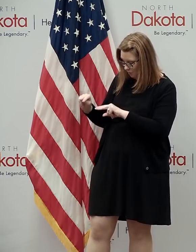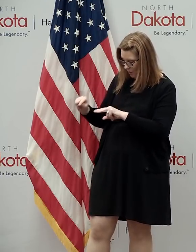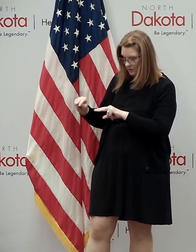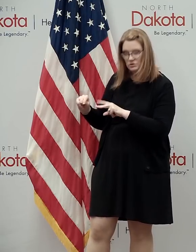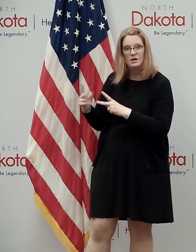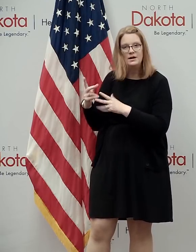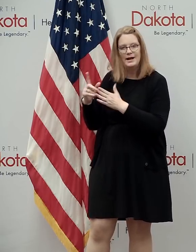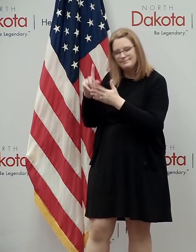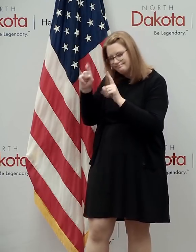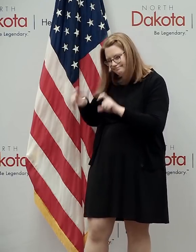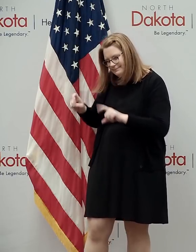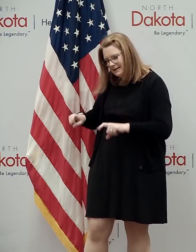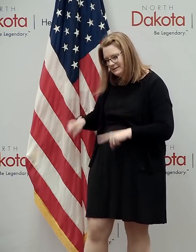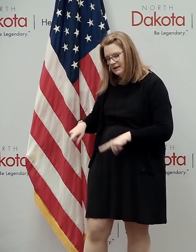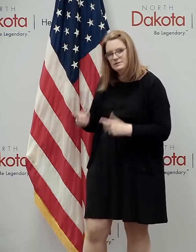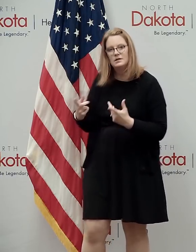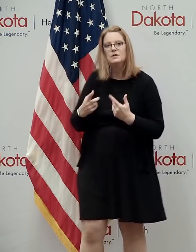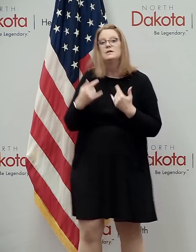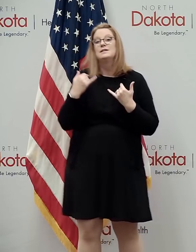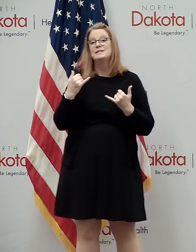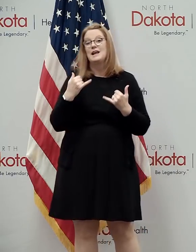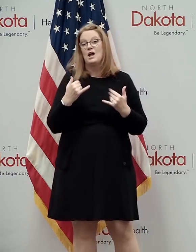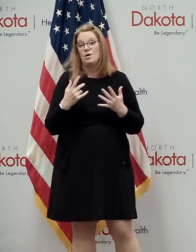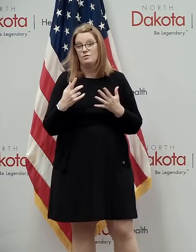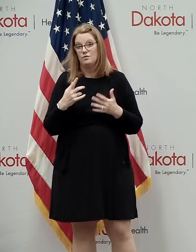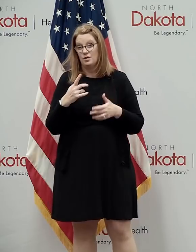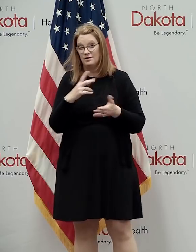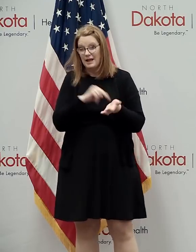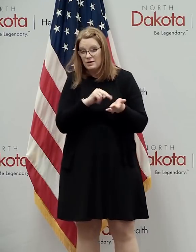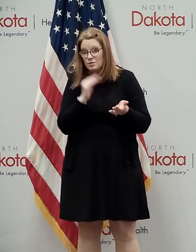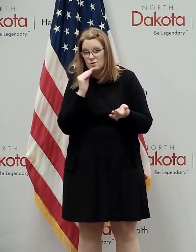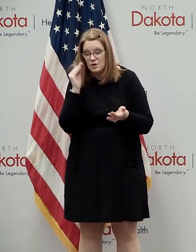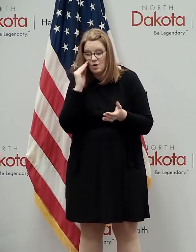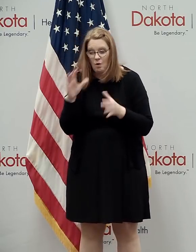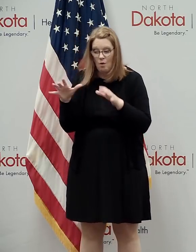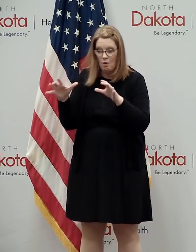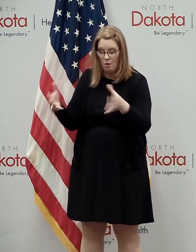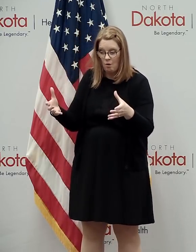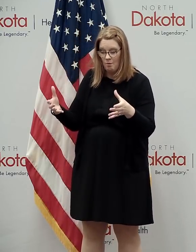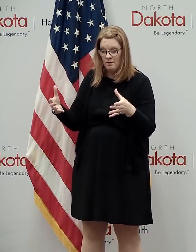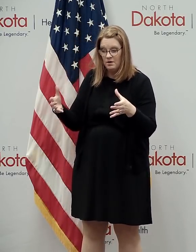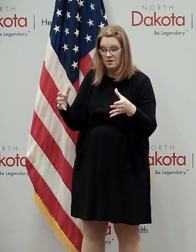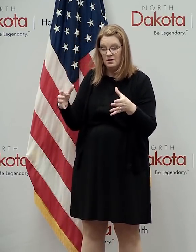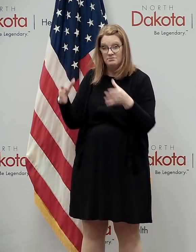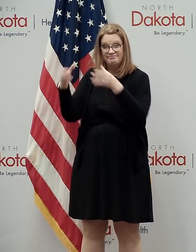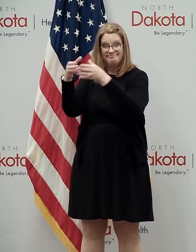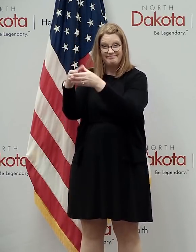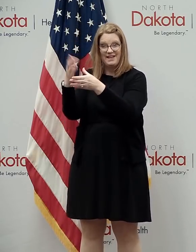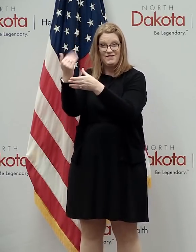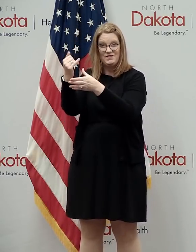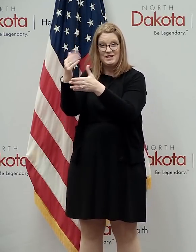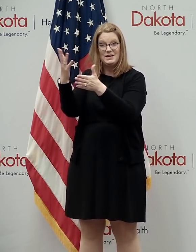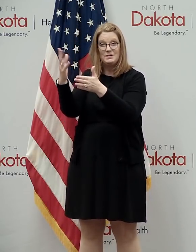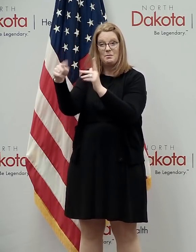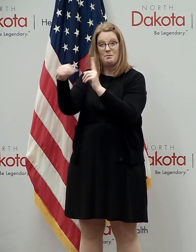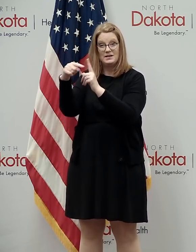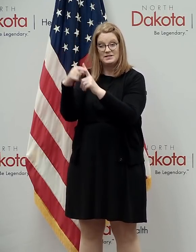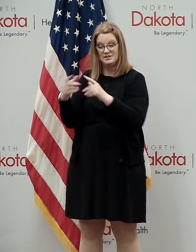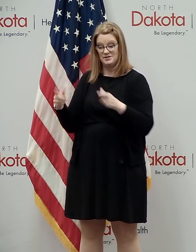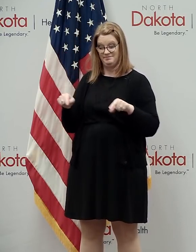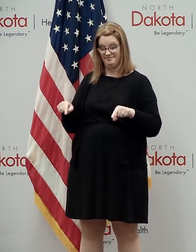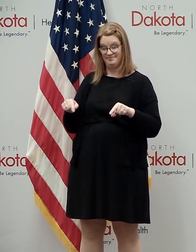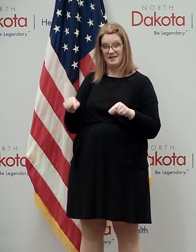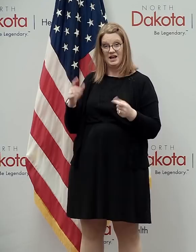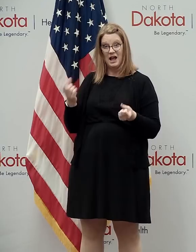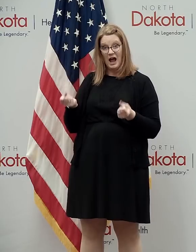to protect, as I said, we've only got 15 positives among close to 10,000 residents in the state